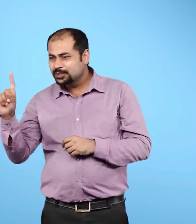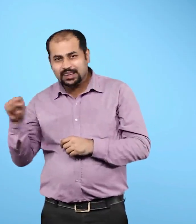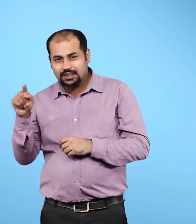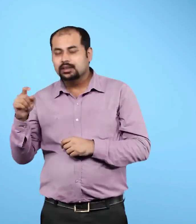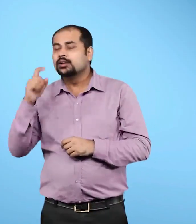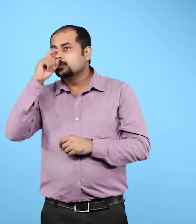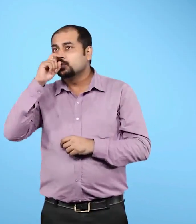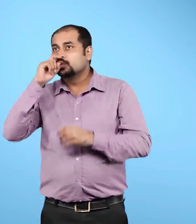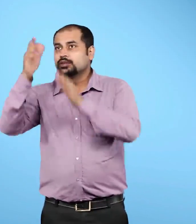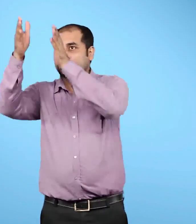column.